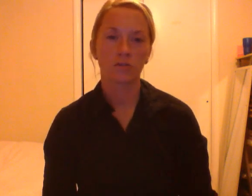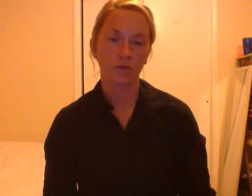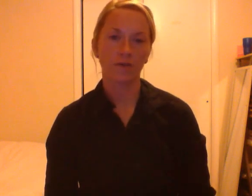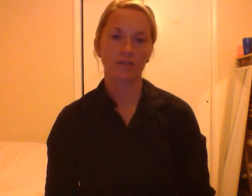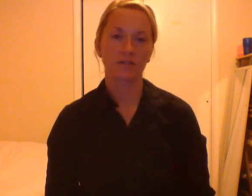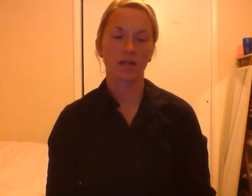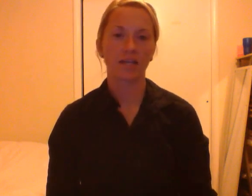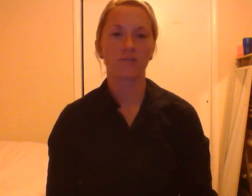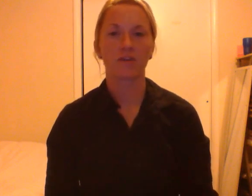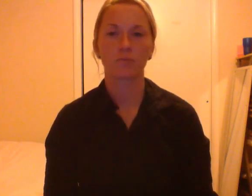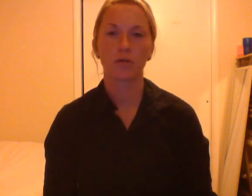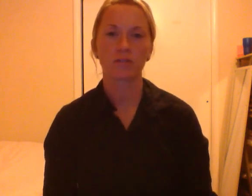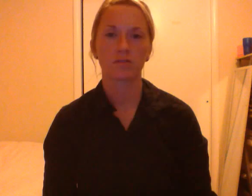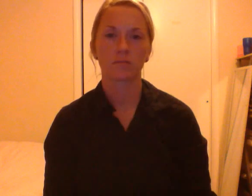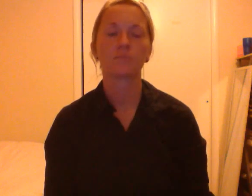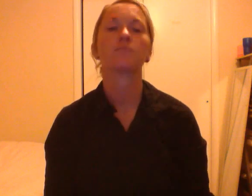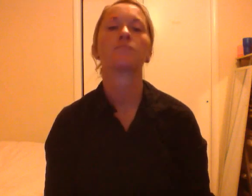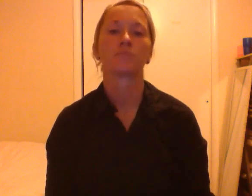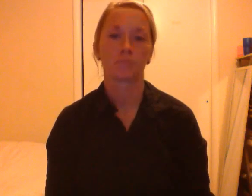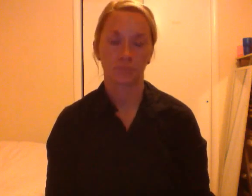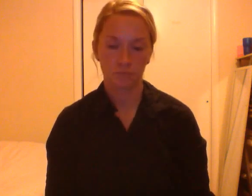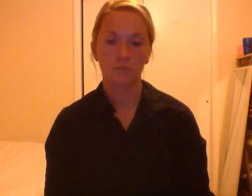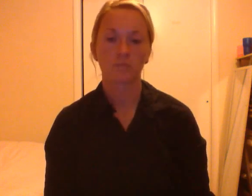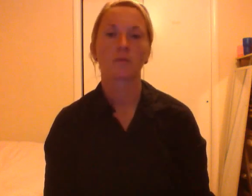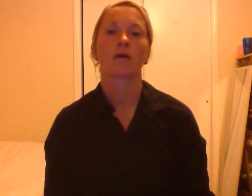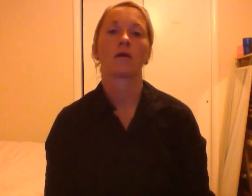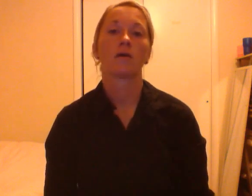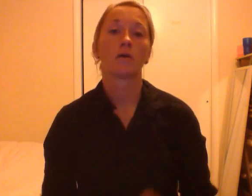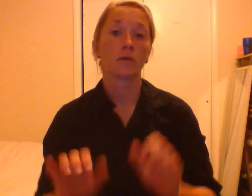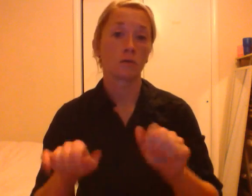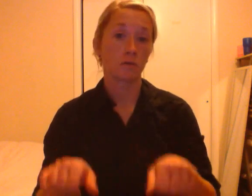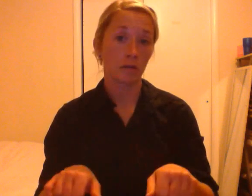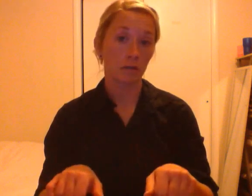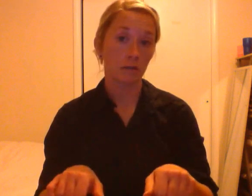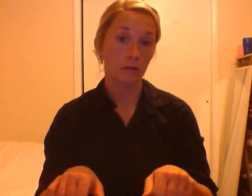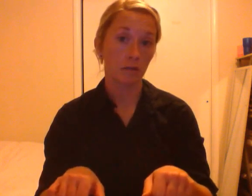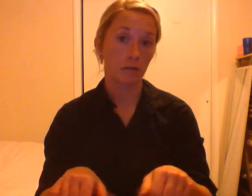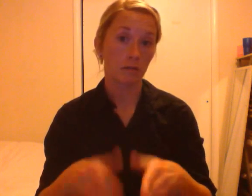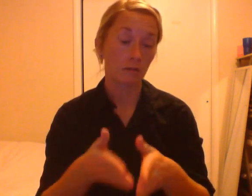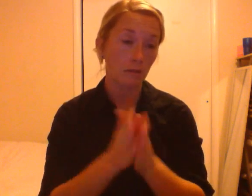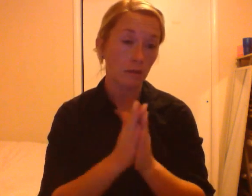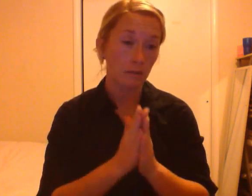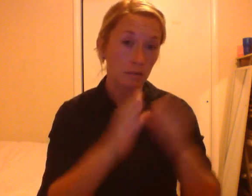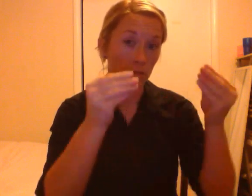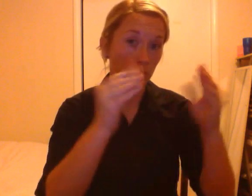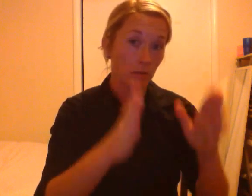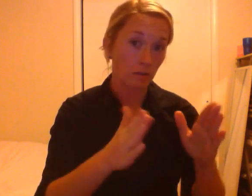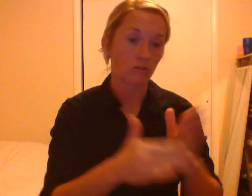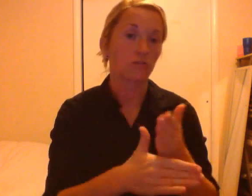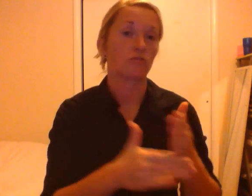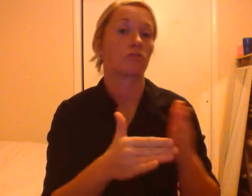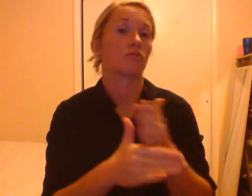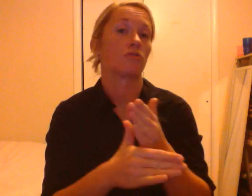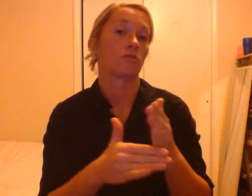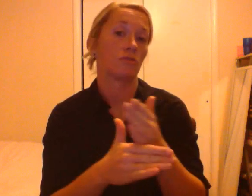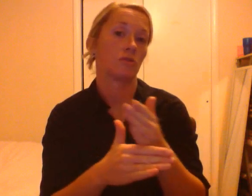So if I sell, I can invest That's right. points? Now, you can request that the seller at least share them with you, but if you're going to make a low offer, then I'd suggest you